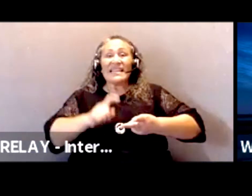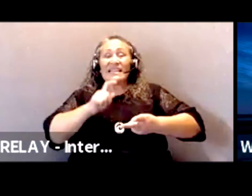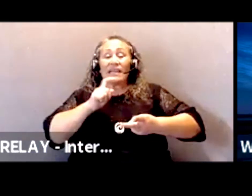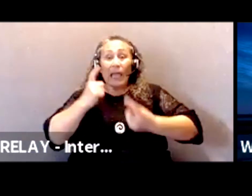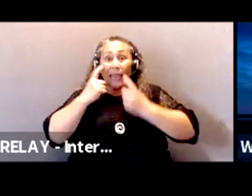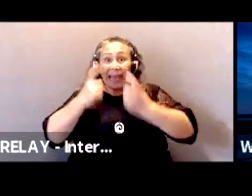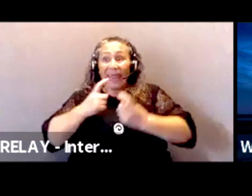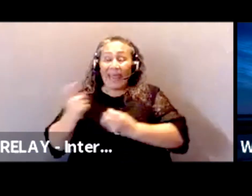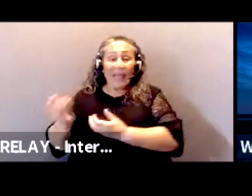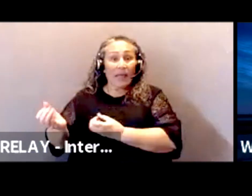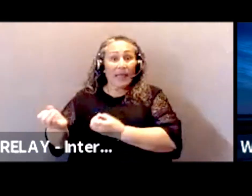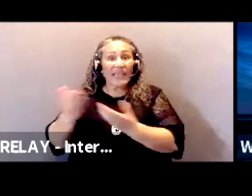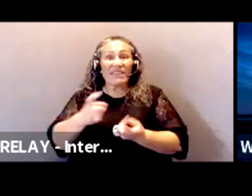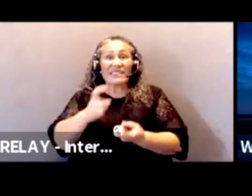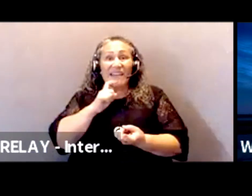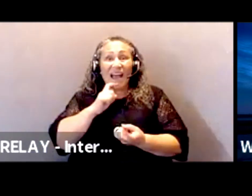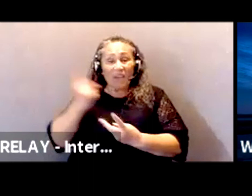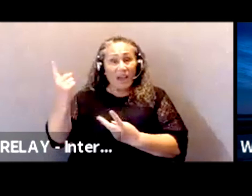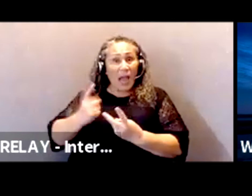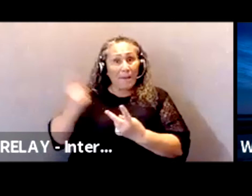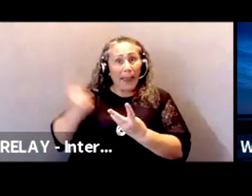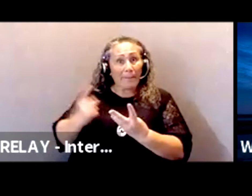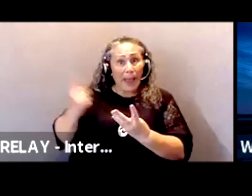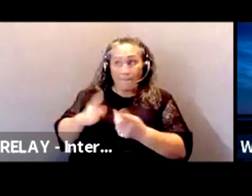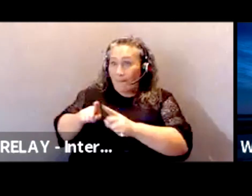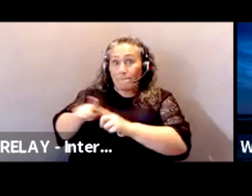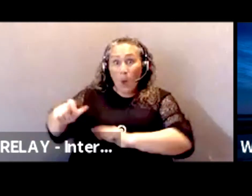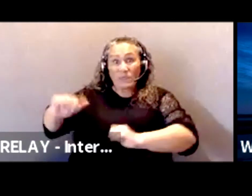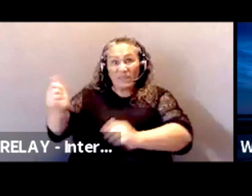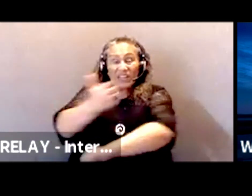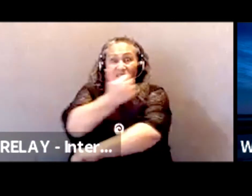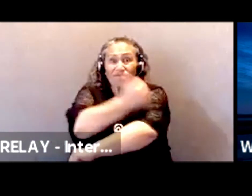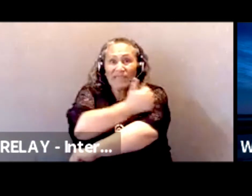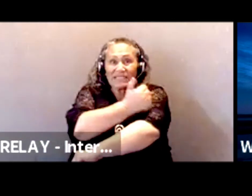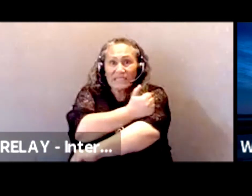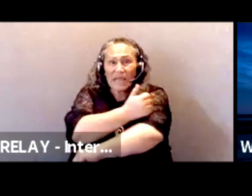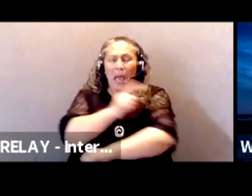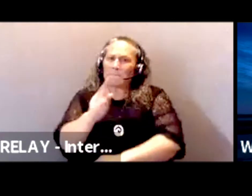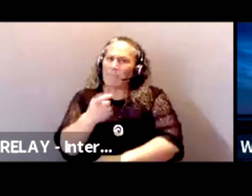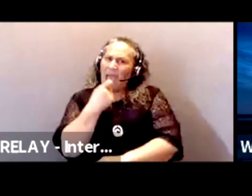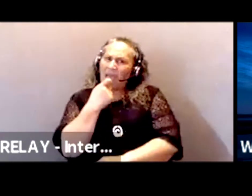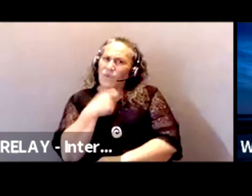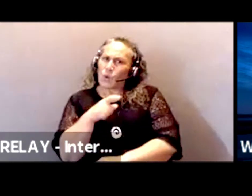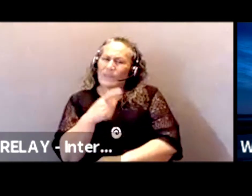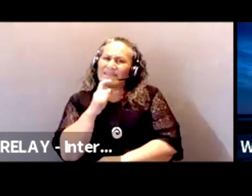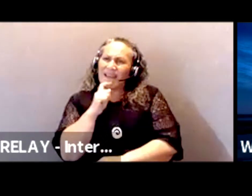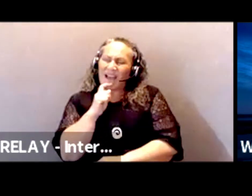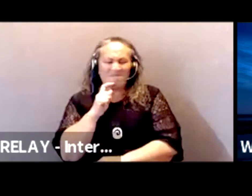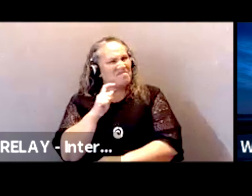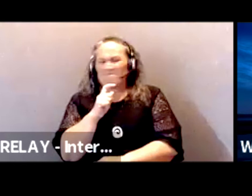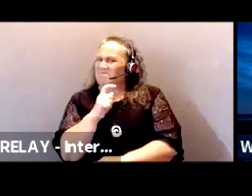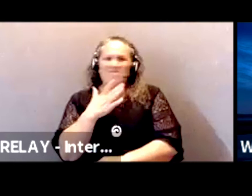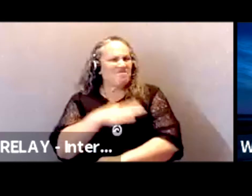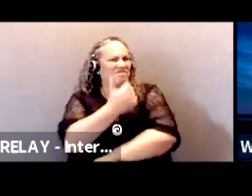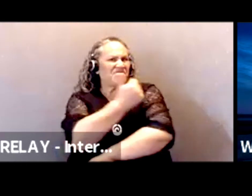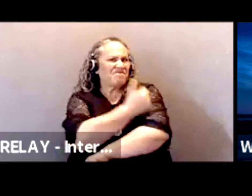I've got most of my carers have been vaccinated, but a couple of them won't take the vaccine due to their